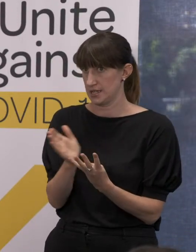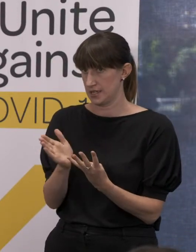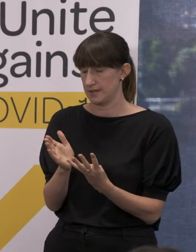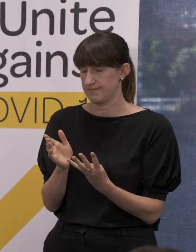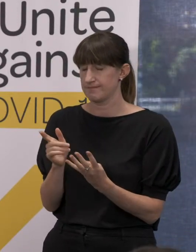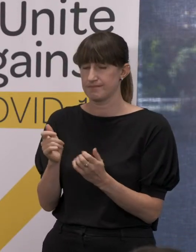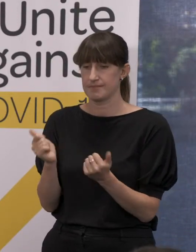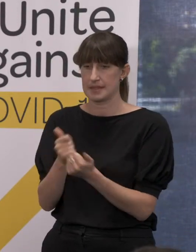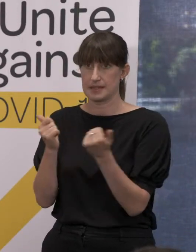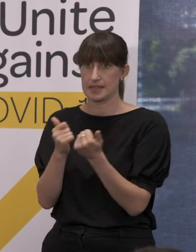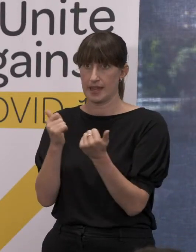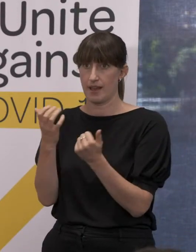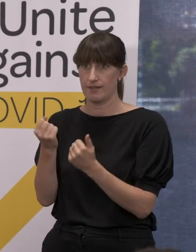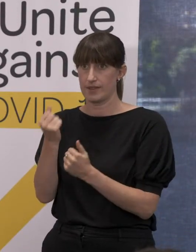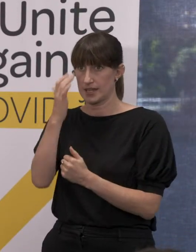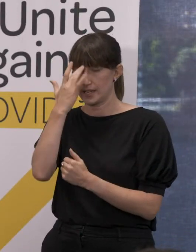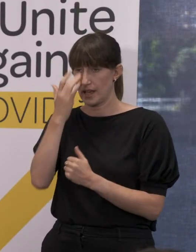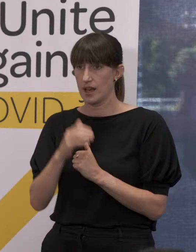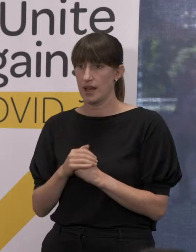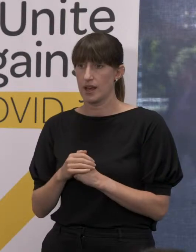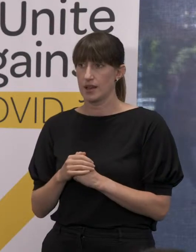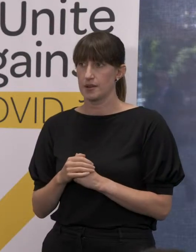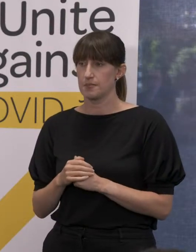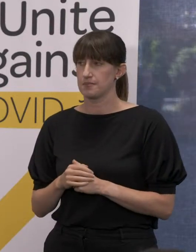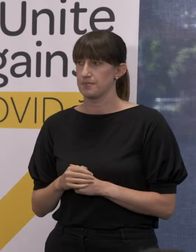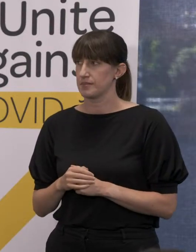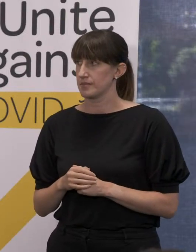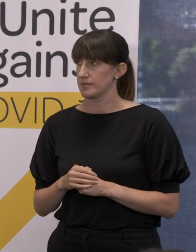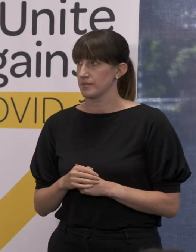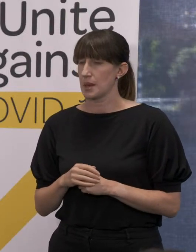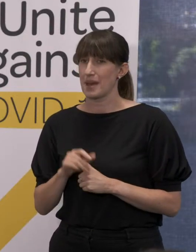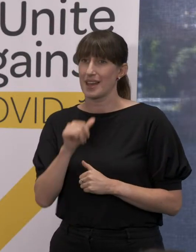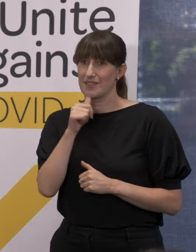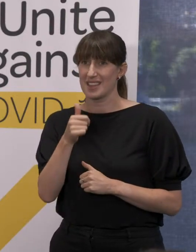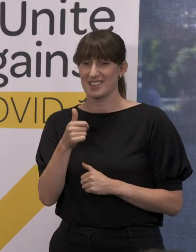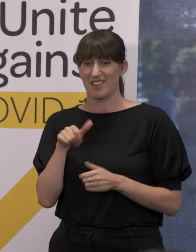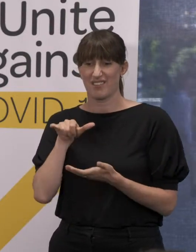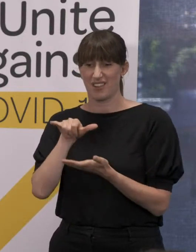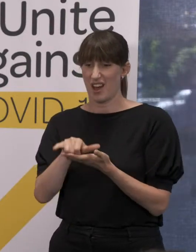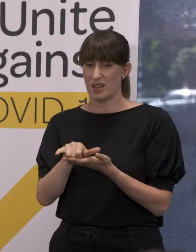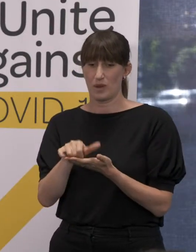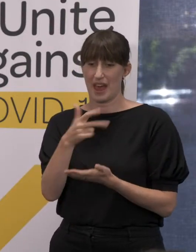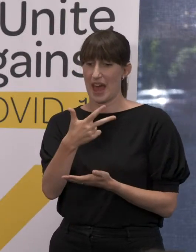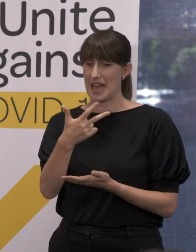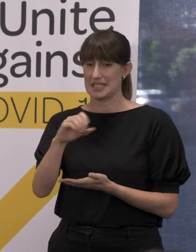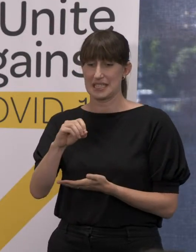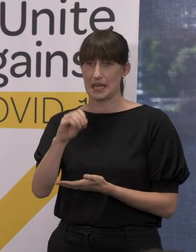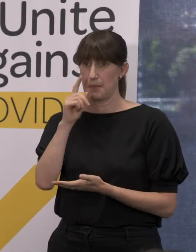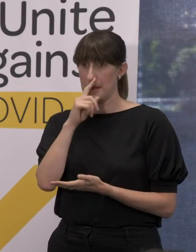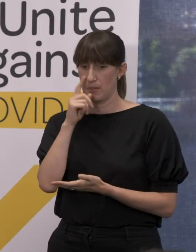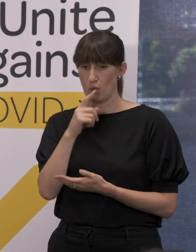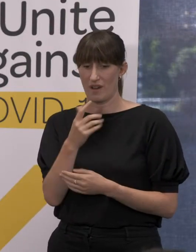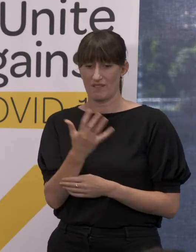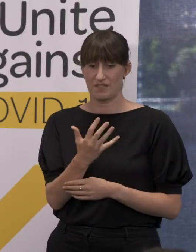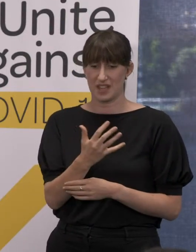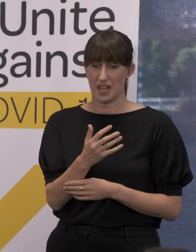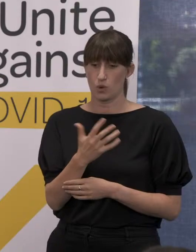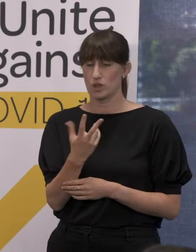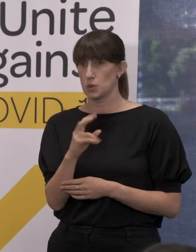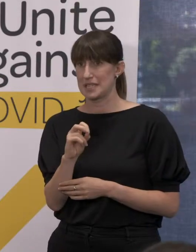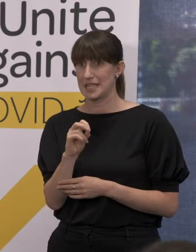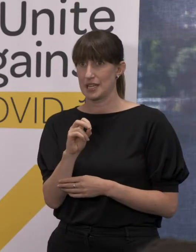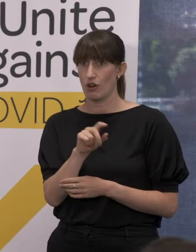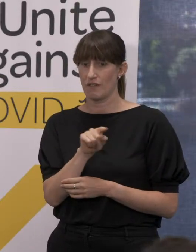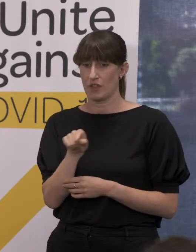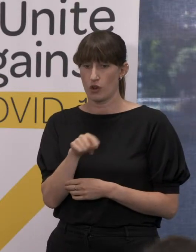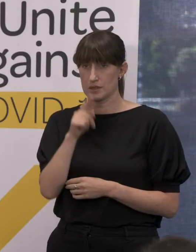indication of any in-flight transmission, but clearly if you've got a flight with 80 people and 15 to 20 of them are subsequently testing